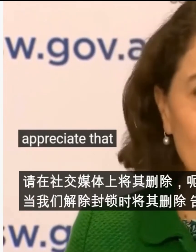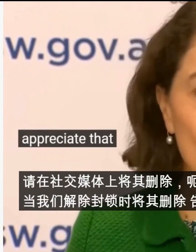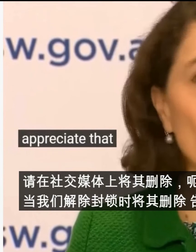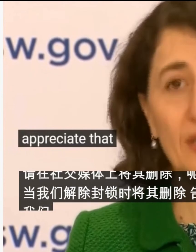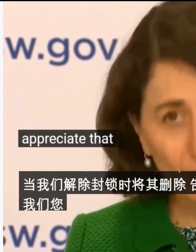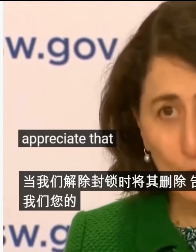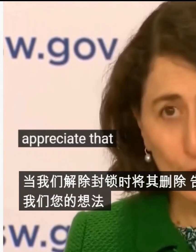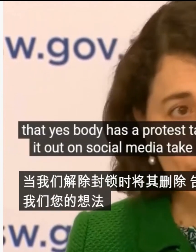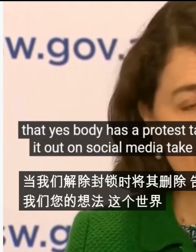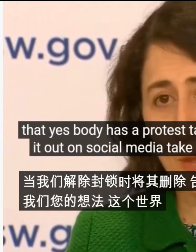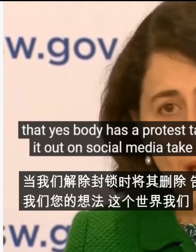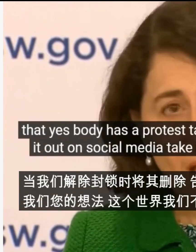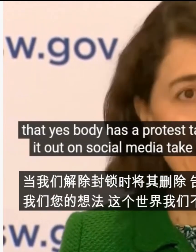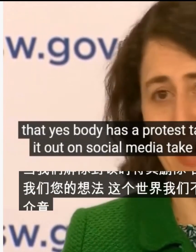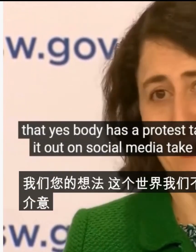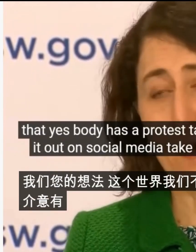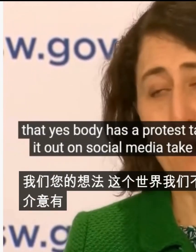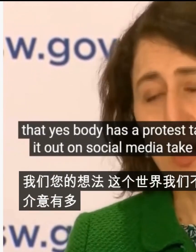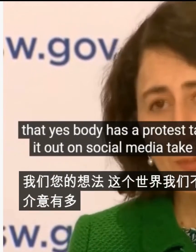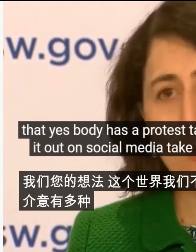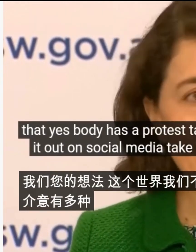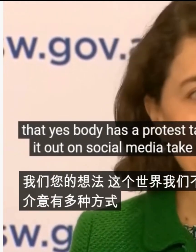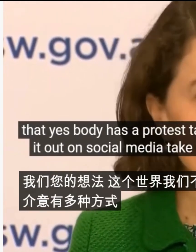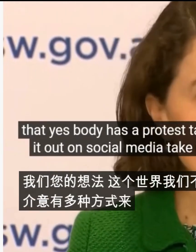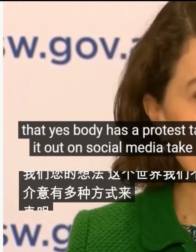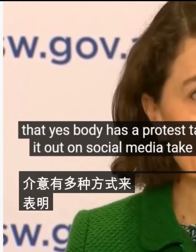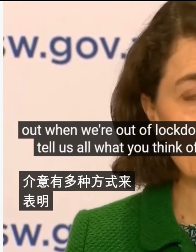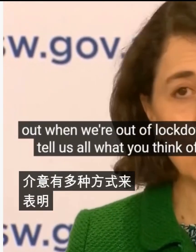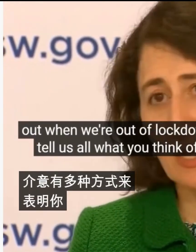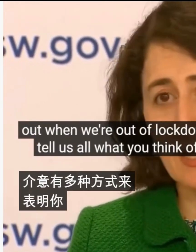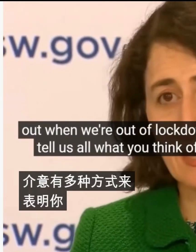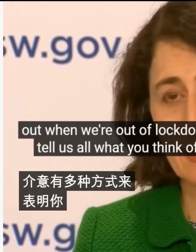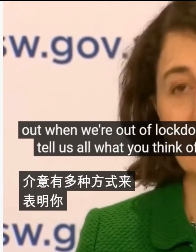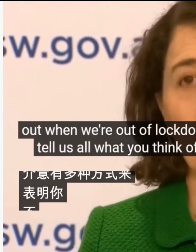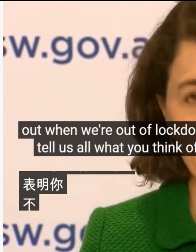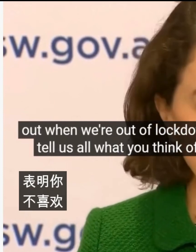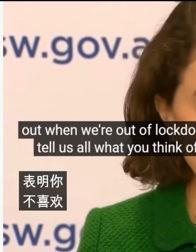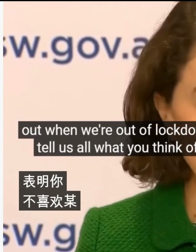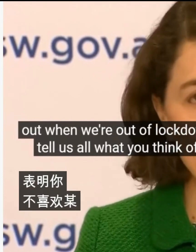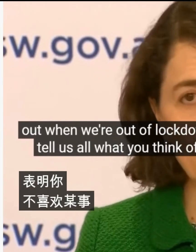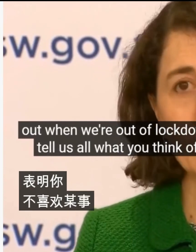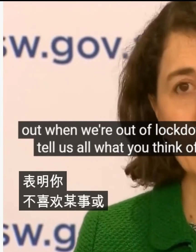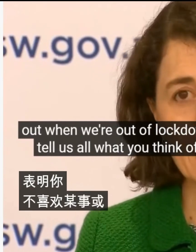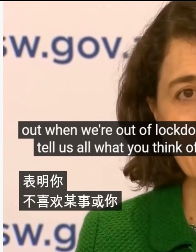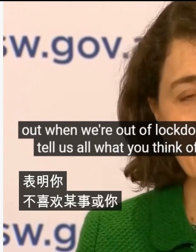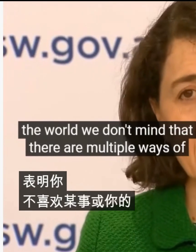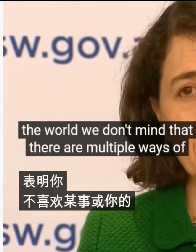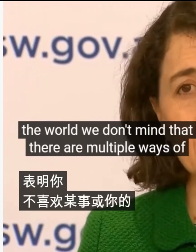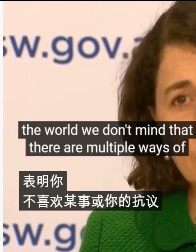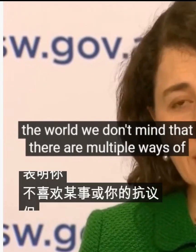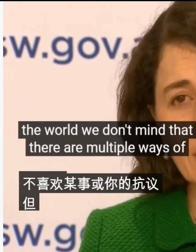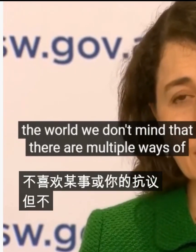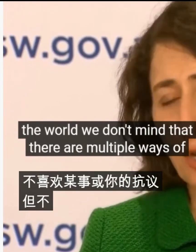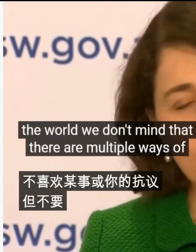tell us all what you think of the world. We don't mind that. There are multiple ways of demonstrating your dislike of something or your